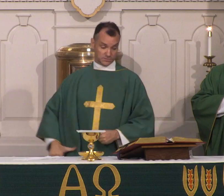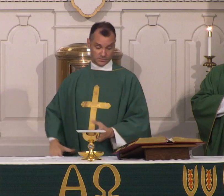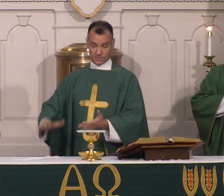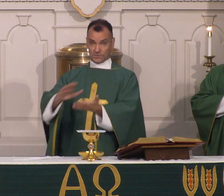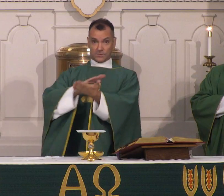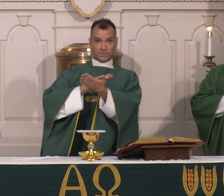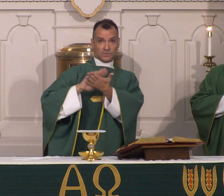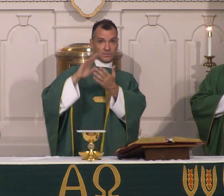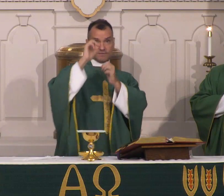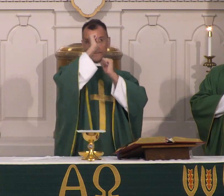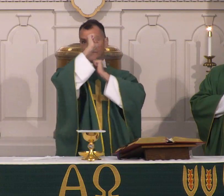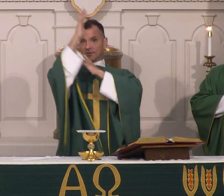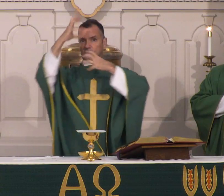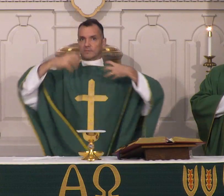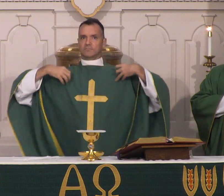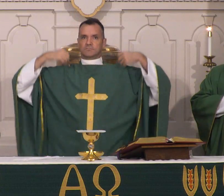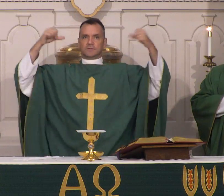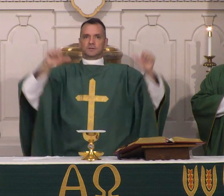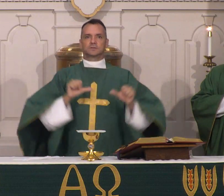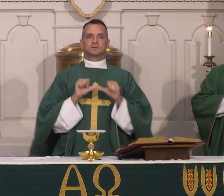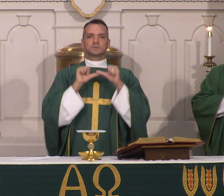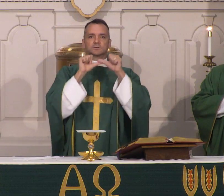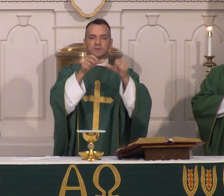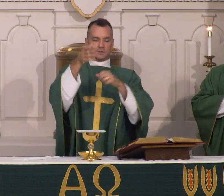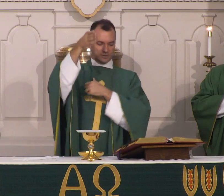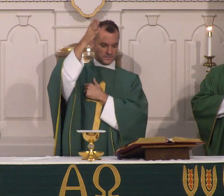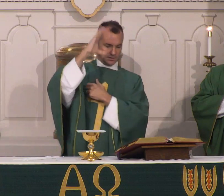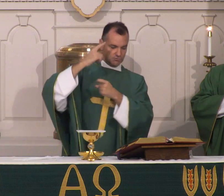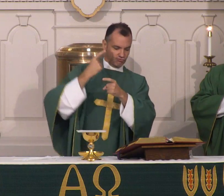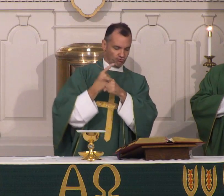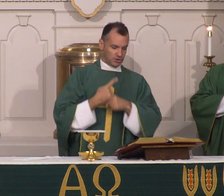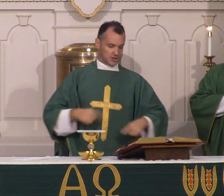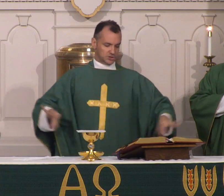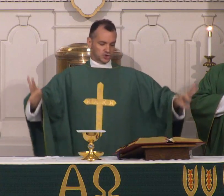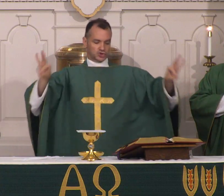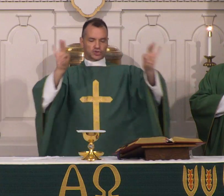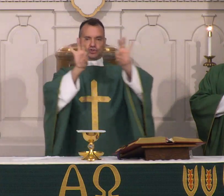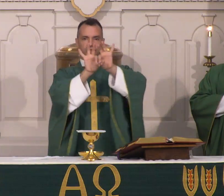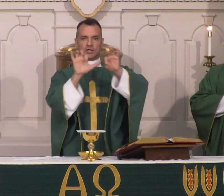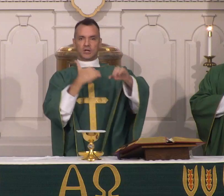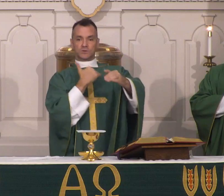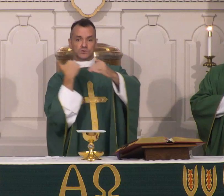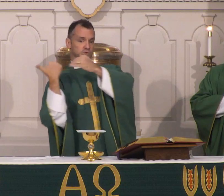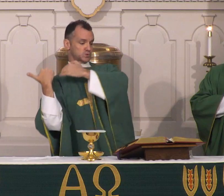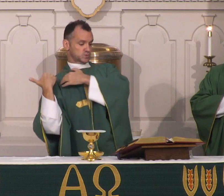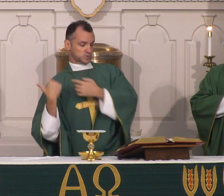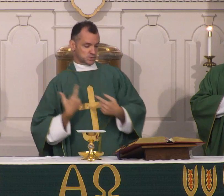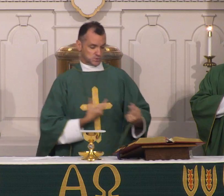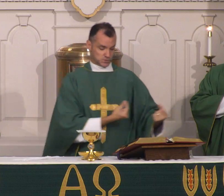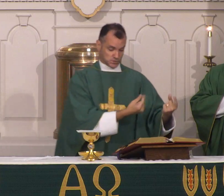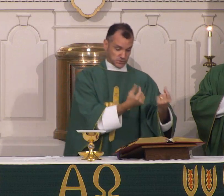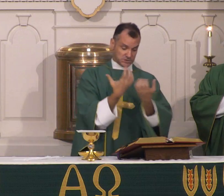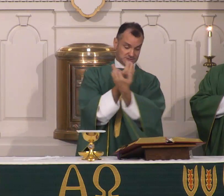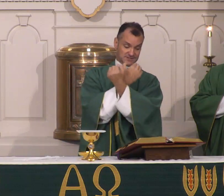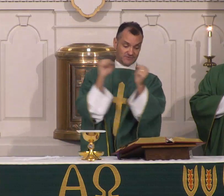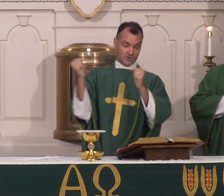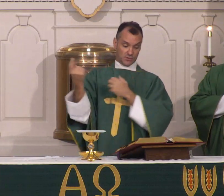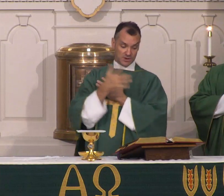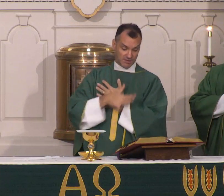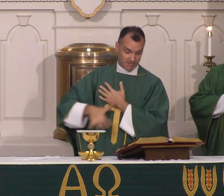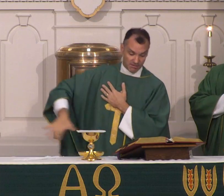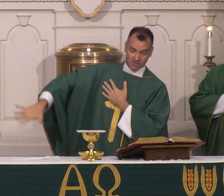It is truly right and just, our duty and our salvation, always and everywhere to give you thanks, Lord, Holy